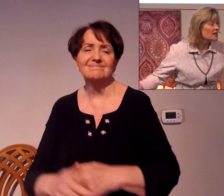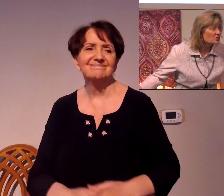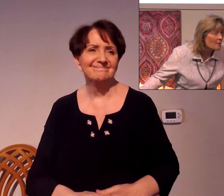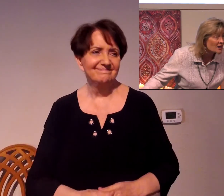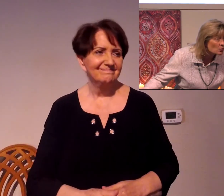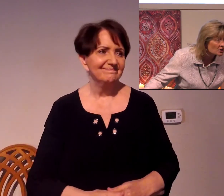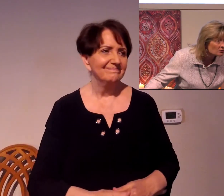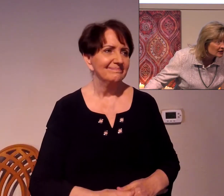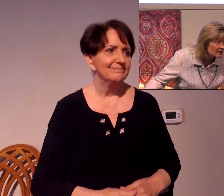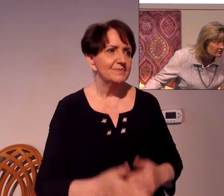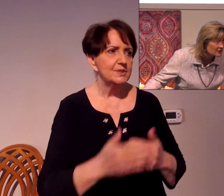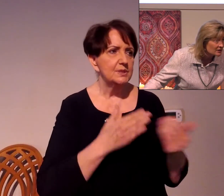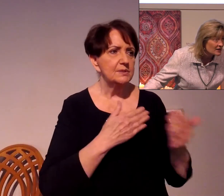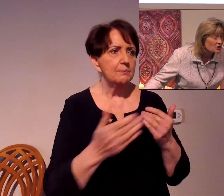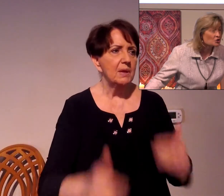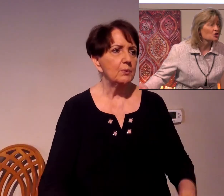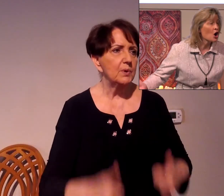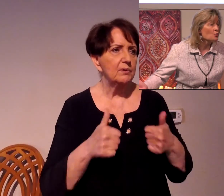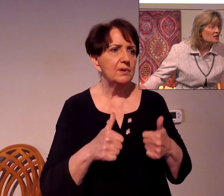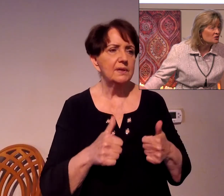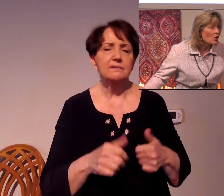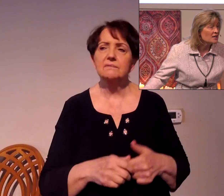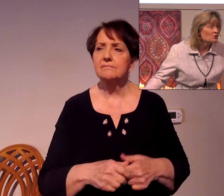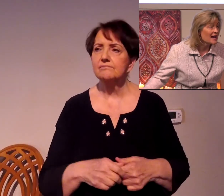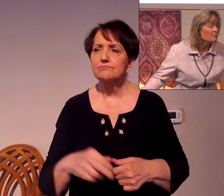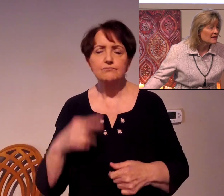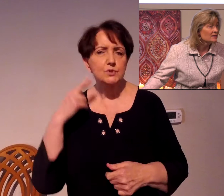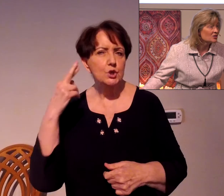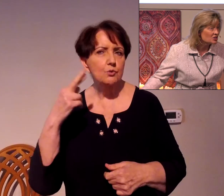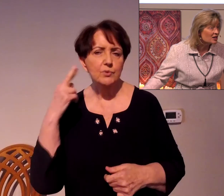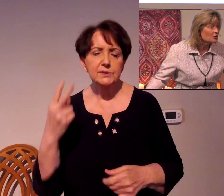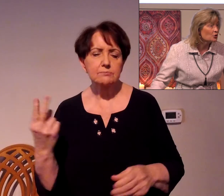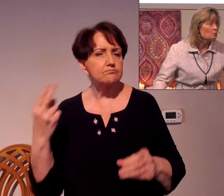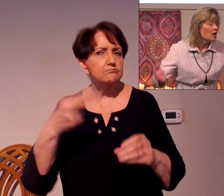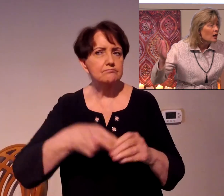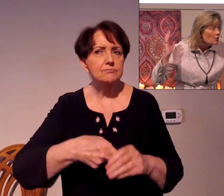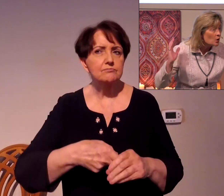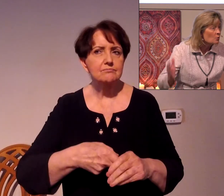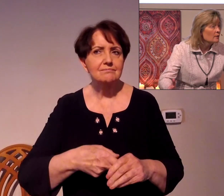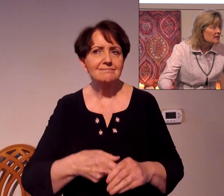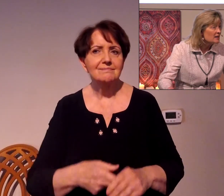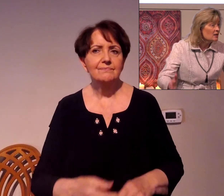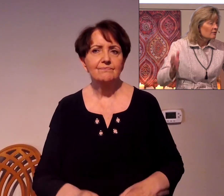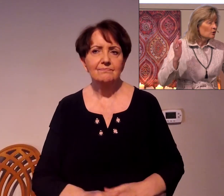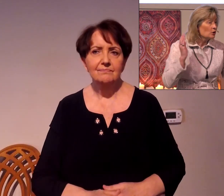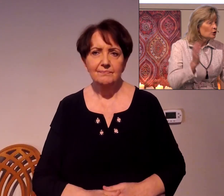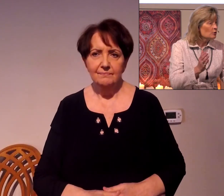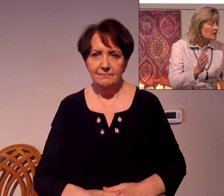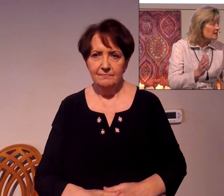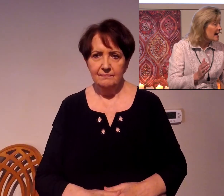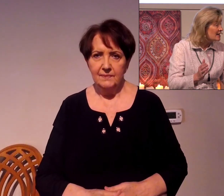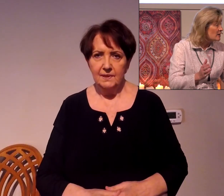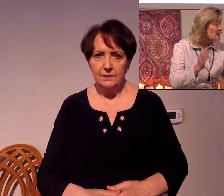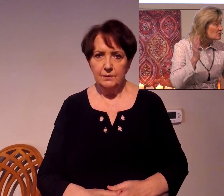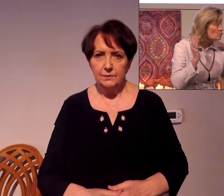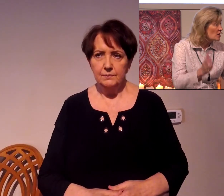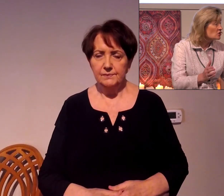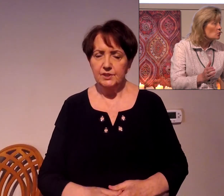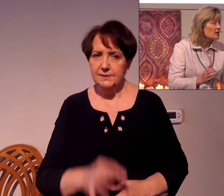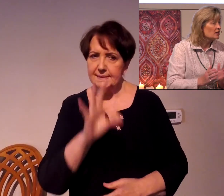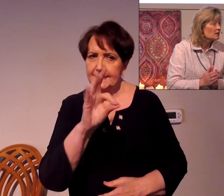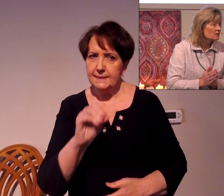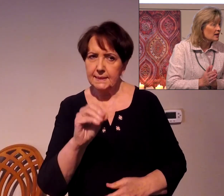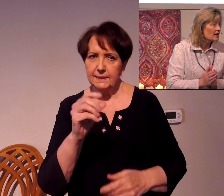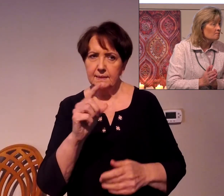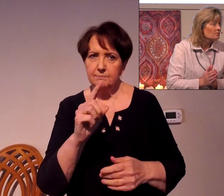So it doesn't matter where you live. There's no reason why you can't be in the study group where we're meeting for a little bit, 90 minutes, once